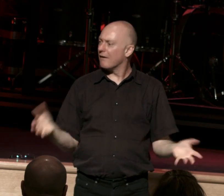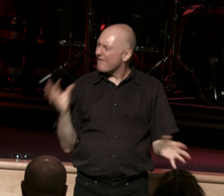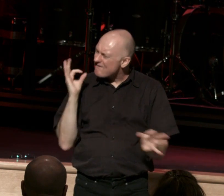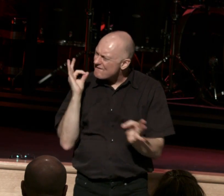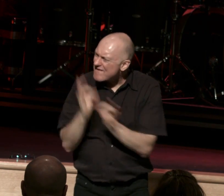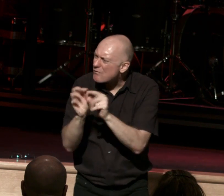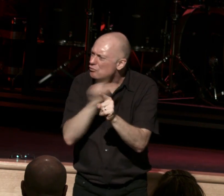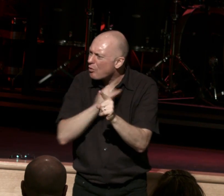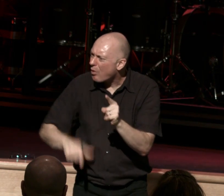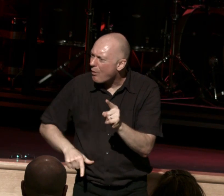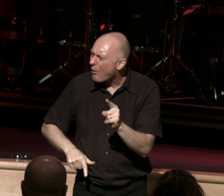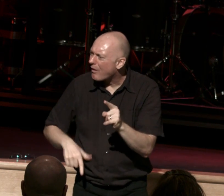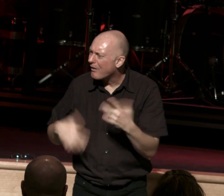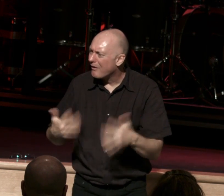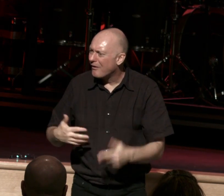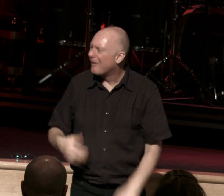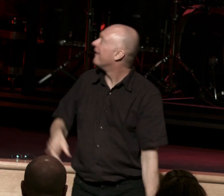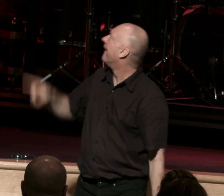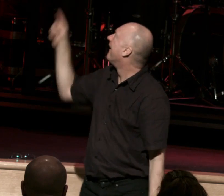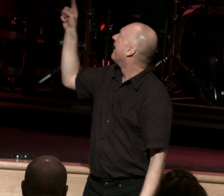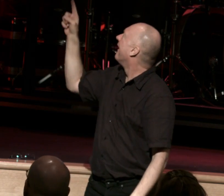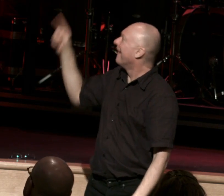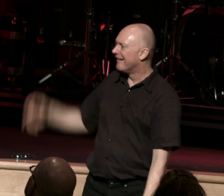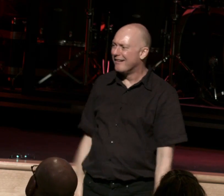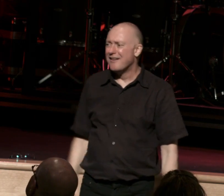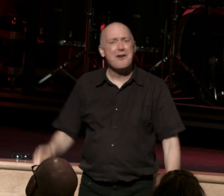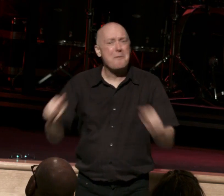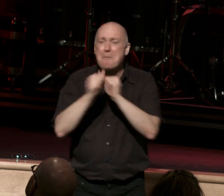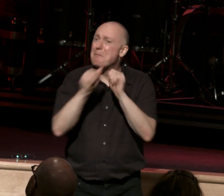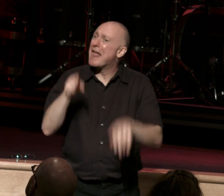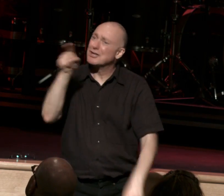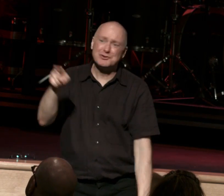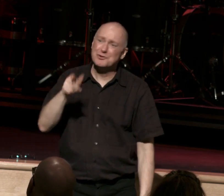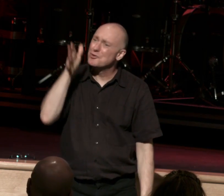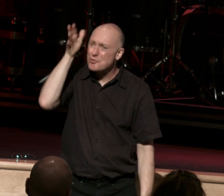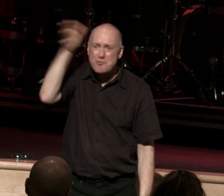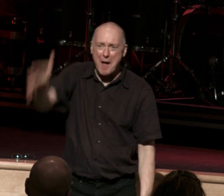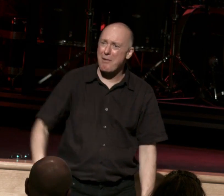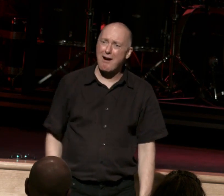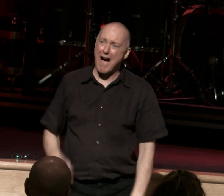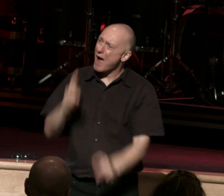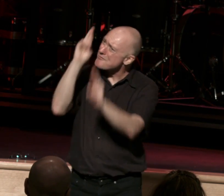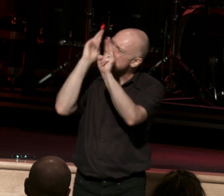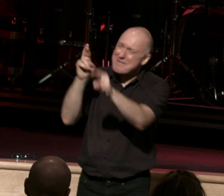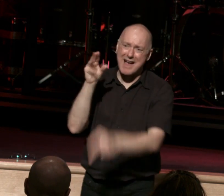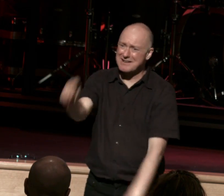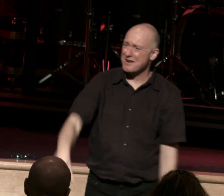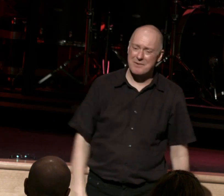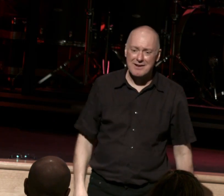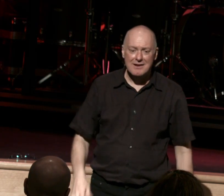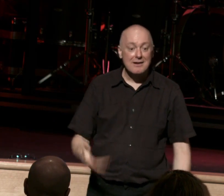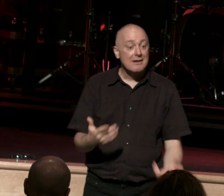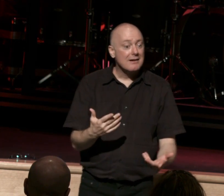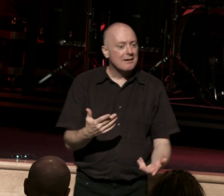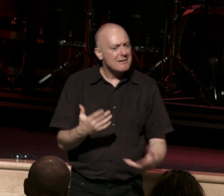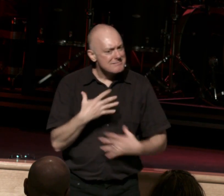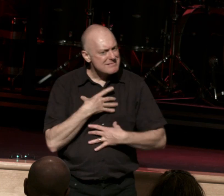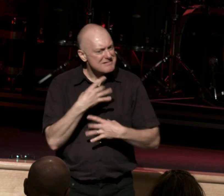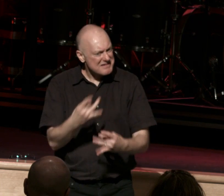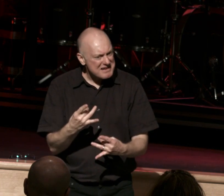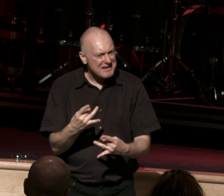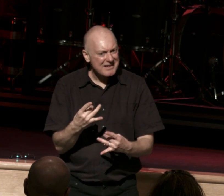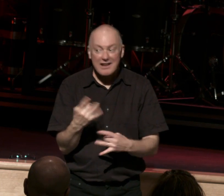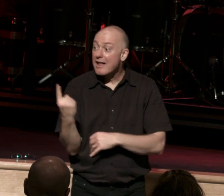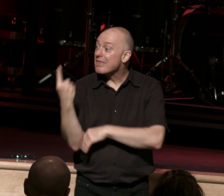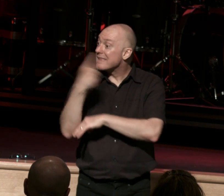and there you were, faithful to the Lord. Props, Grandpa. You know, like bless you, man. I have so much respect for that happening. You know, interestingly,